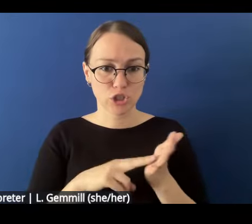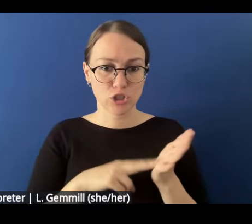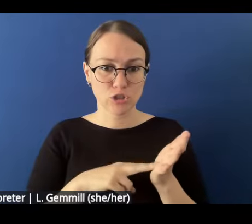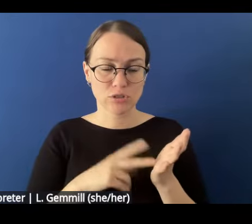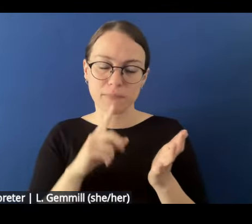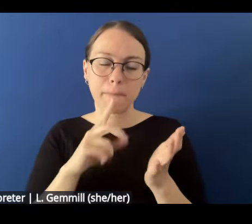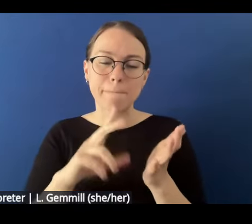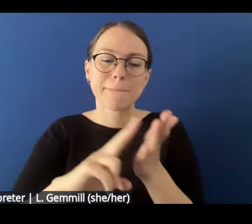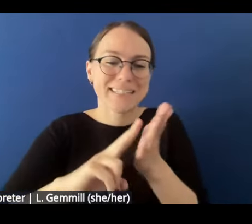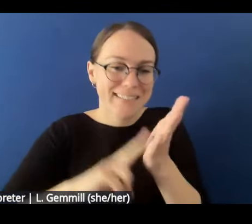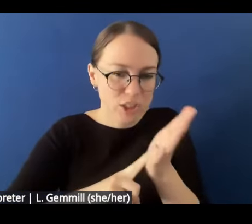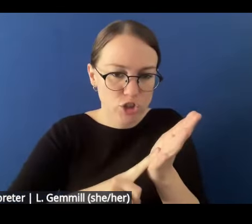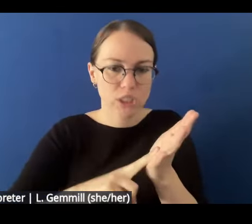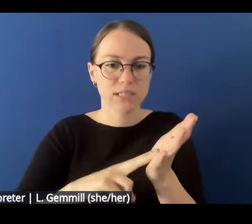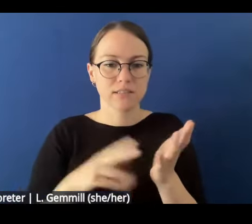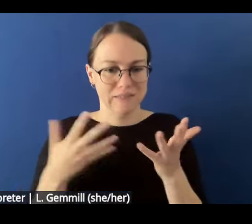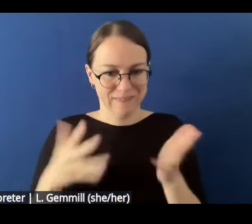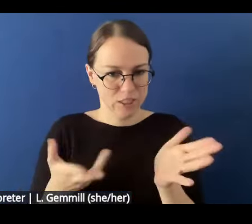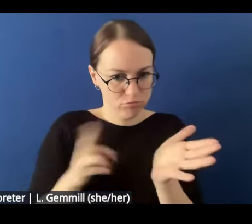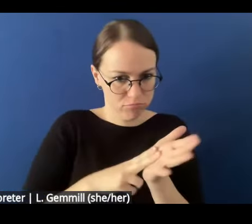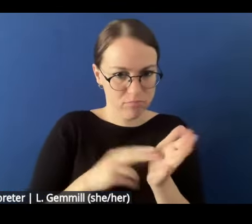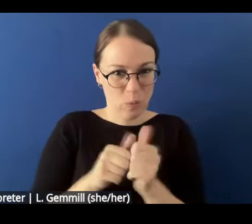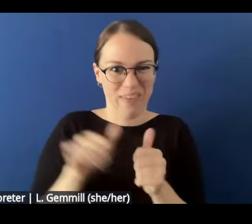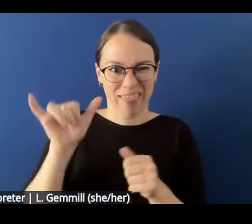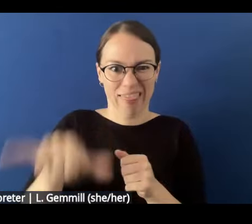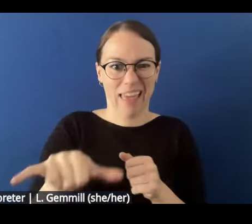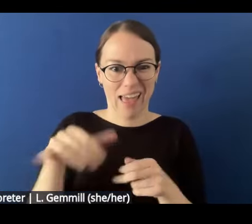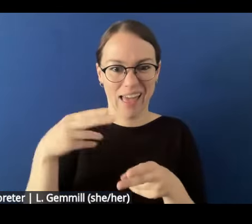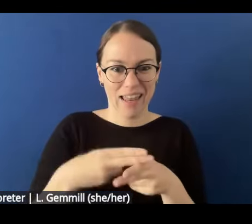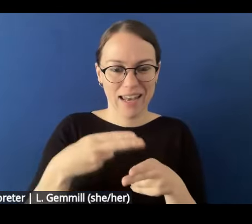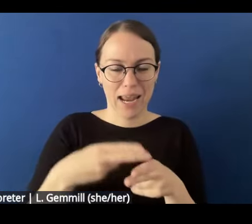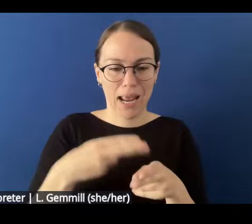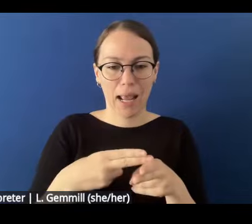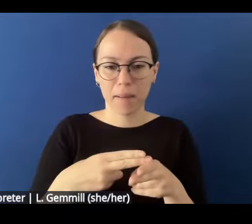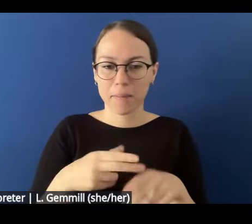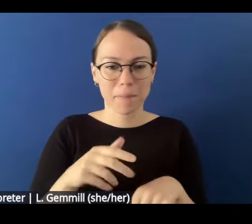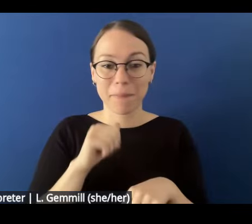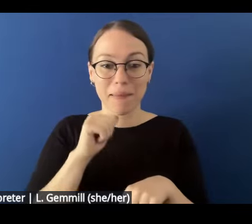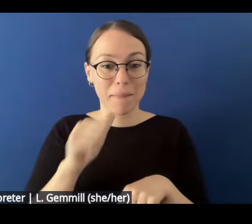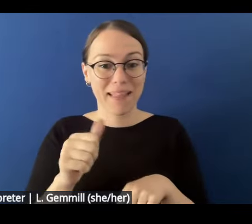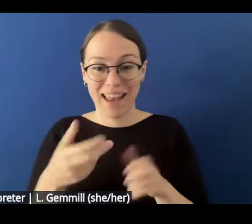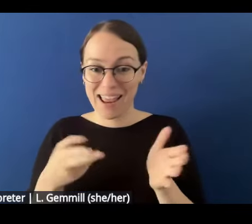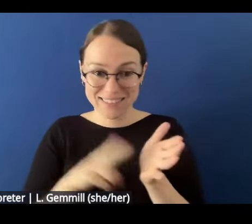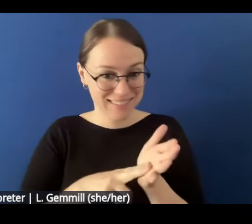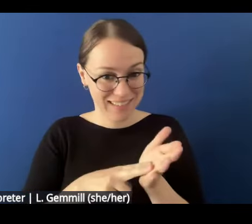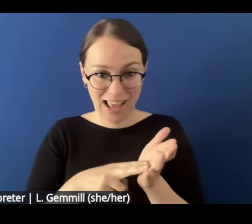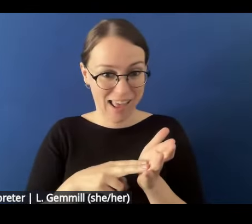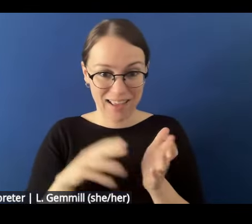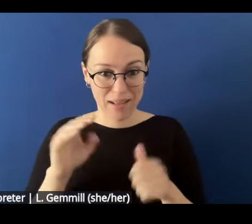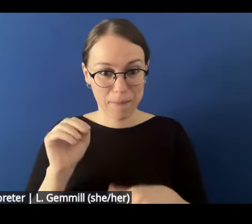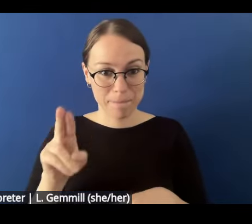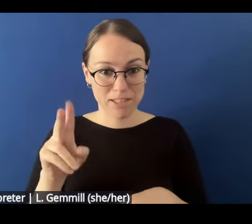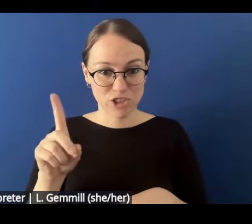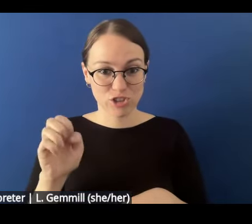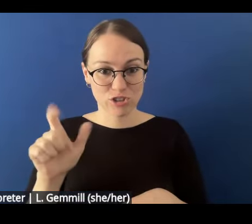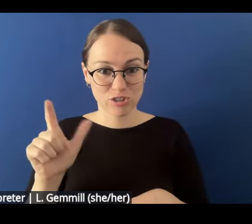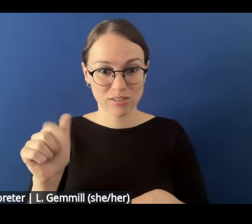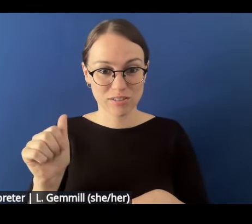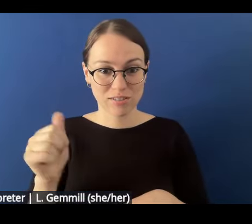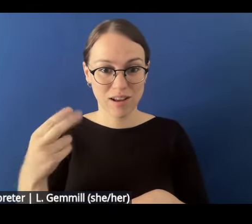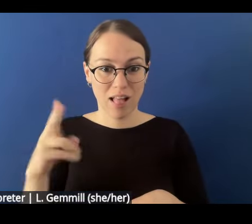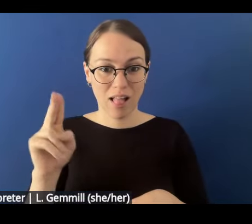petitions which have been signed with that name, but they were not signed by Mr. Delahunt. They were signed by other people using Mr.